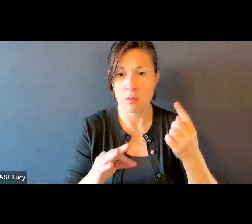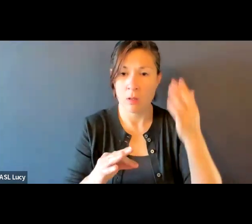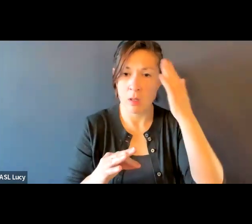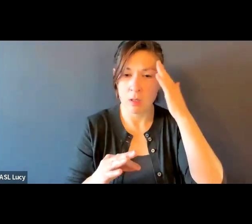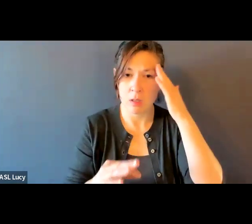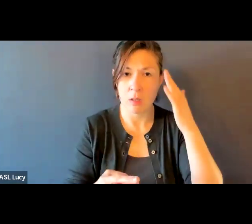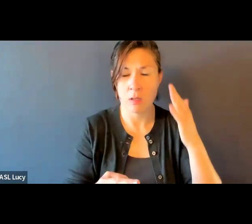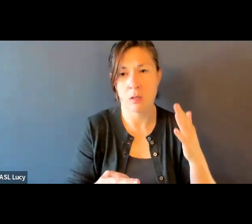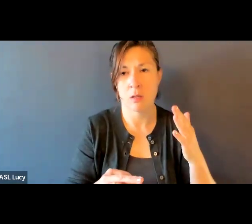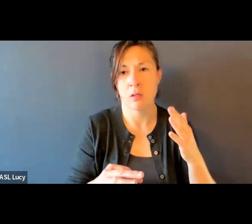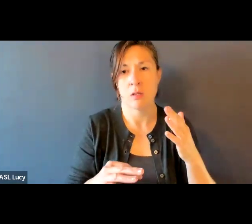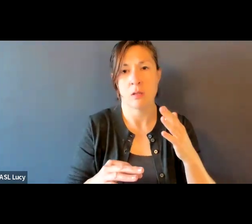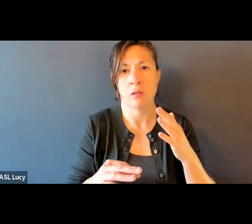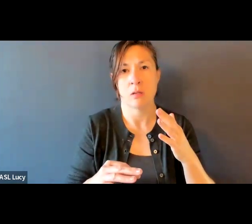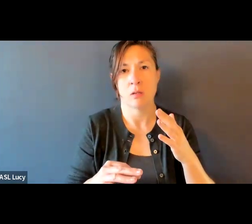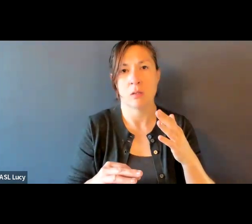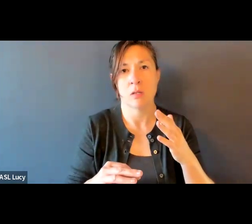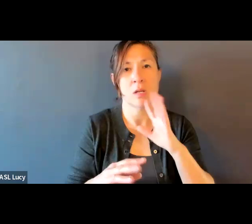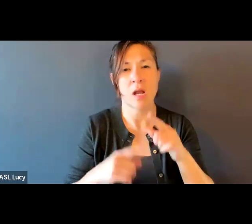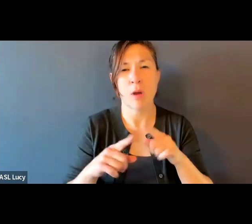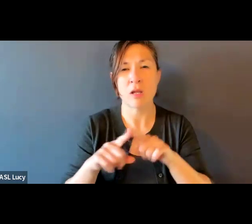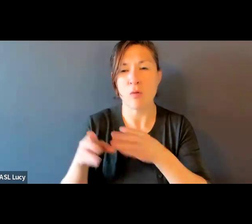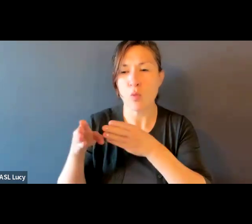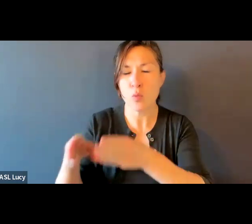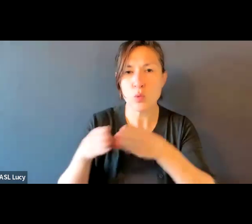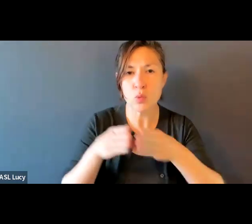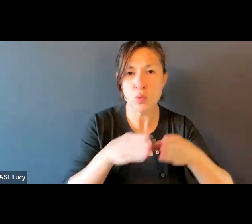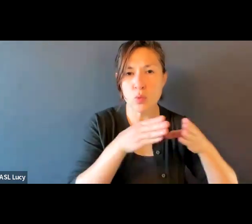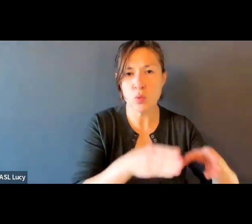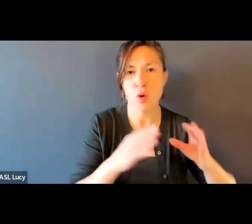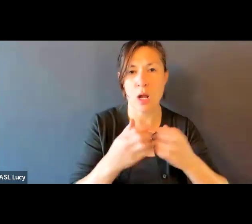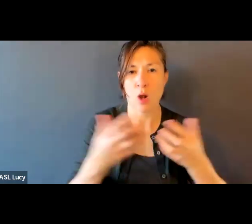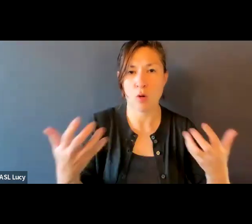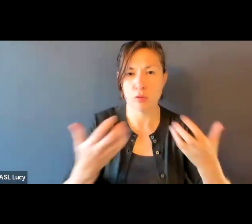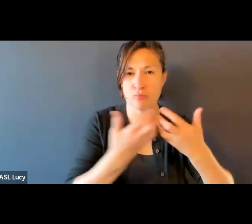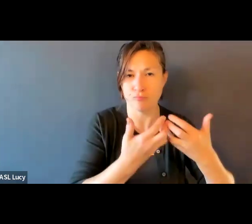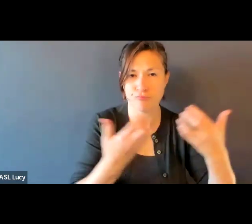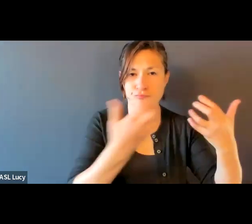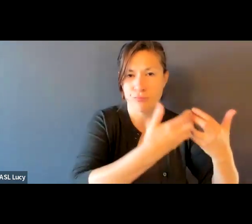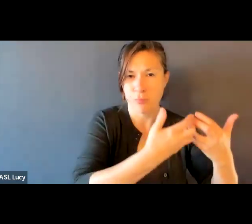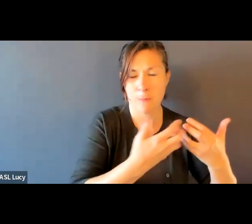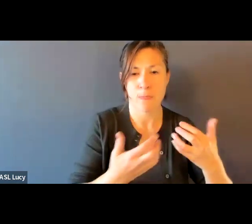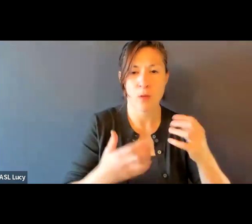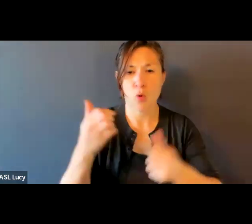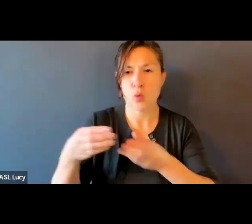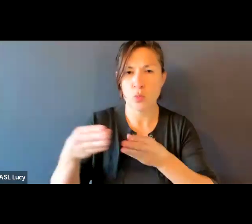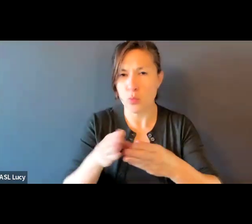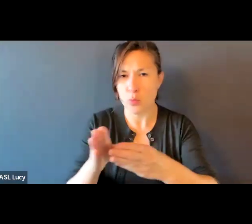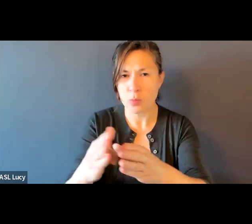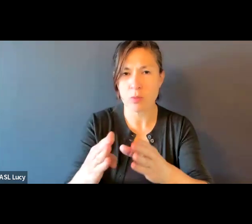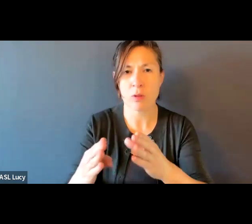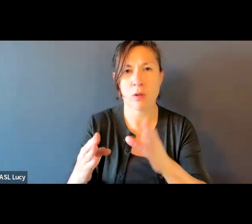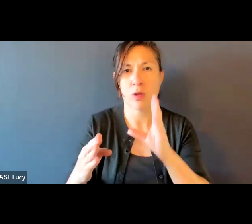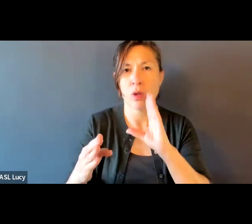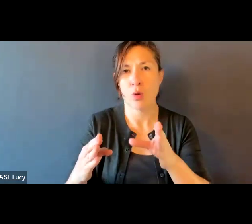around consolidation of routes and, or really looking at routes that continue to be problematic in terms of driving the